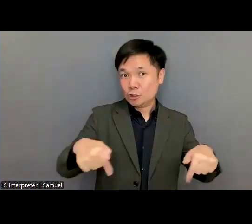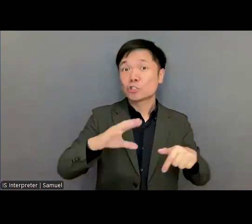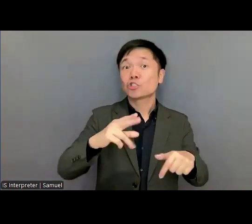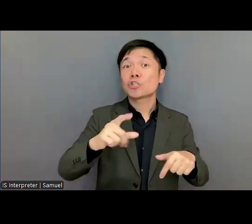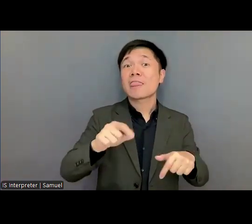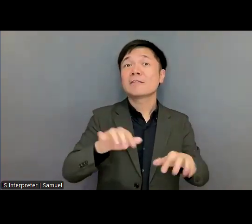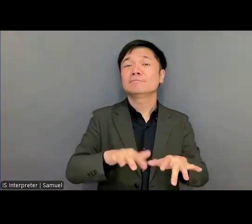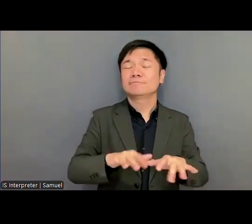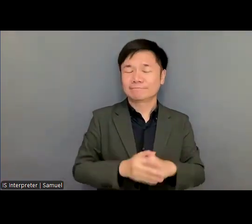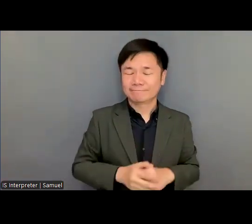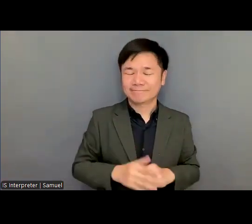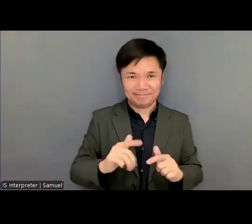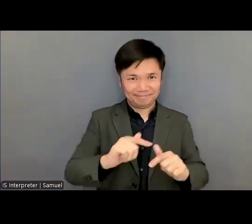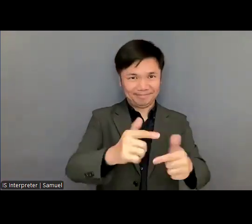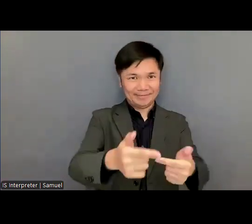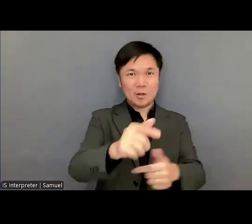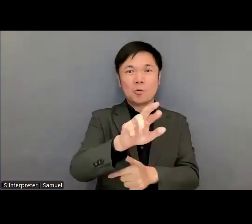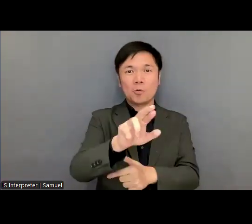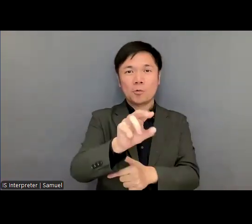I give the floor back to you for now.